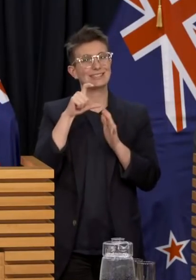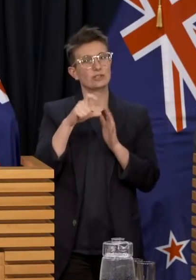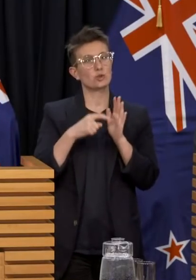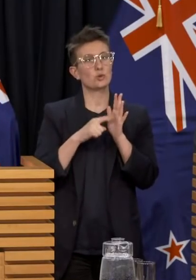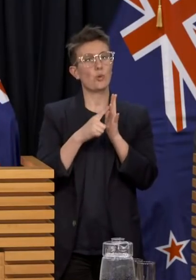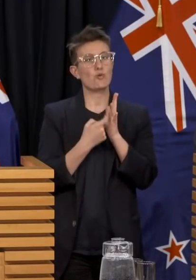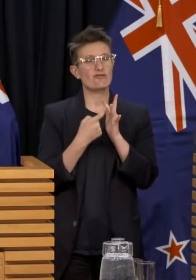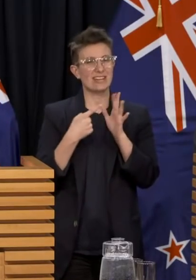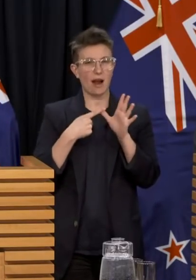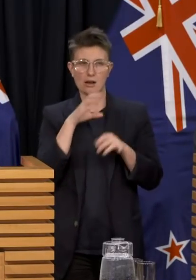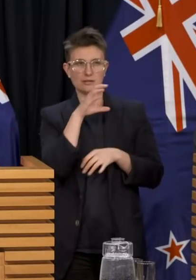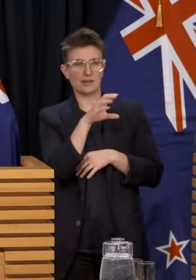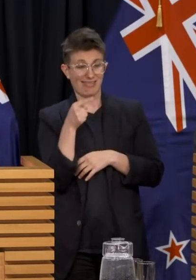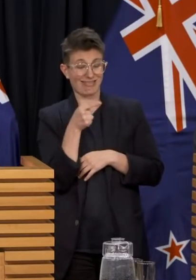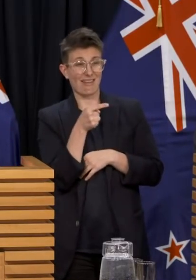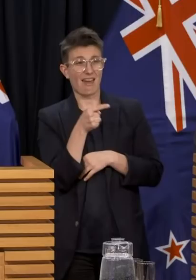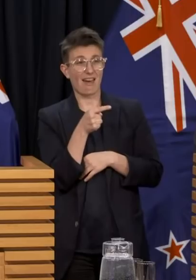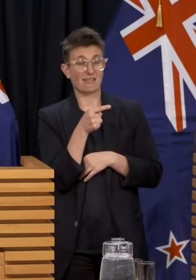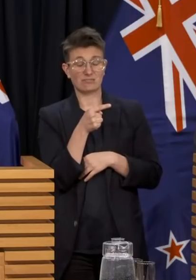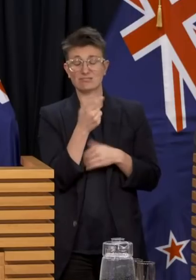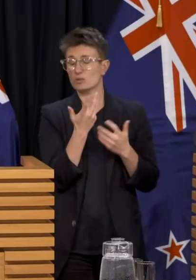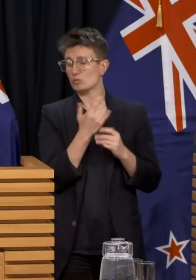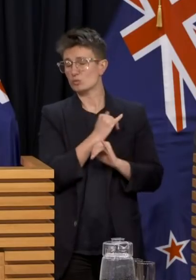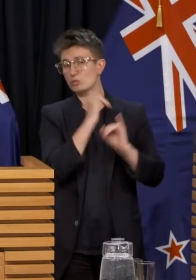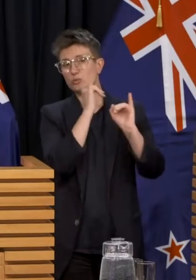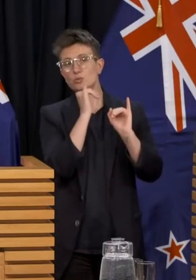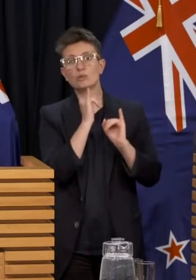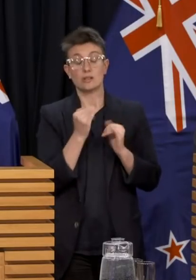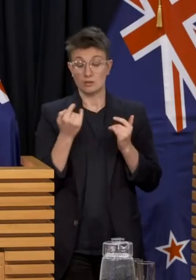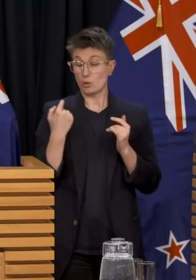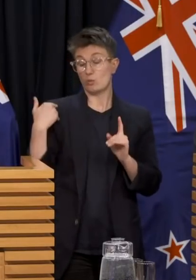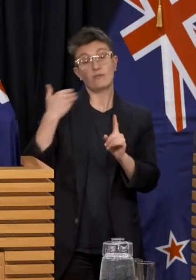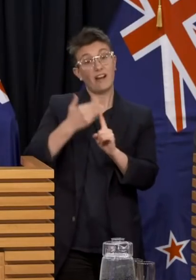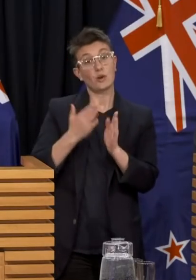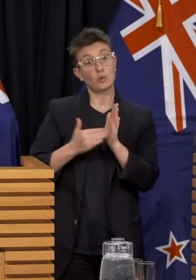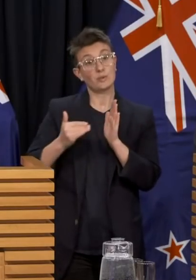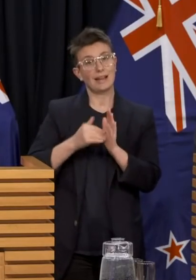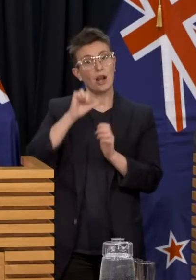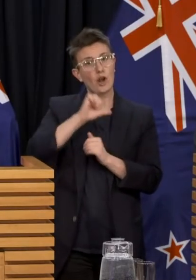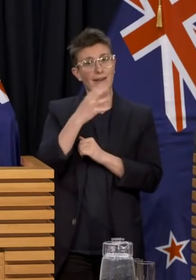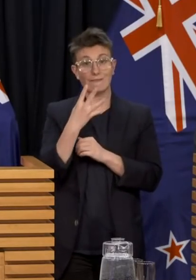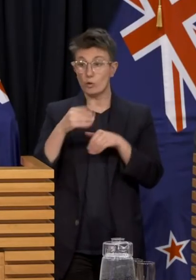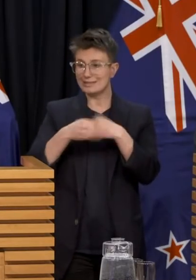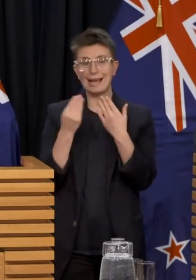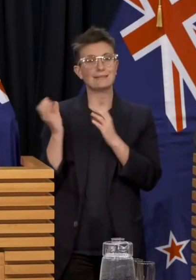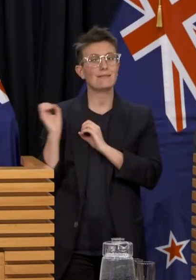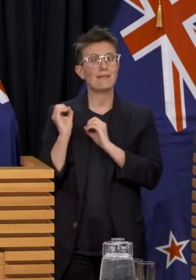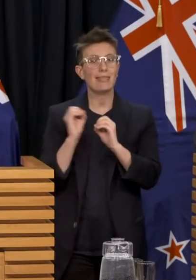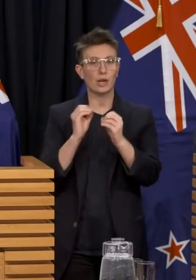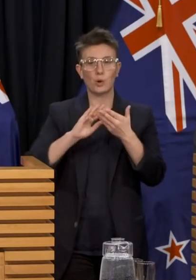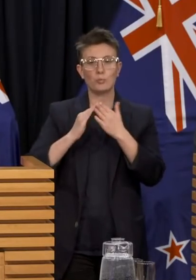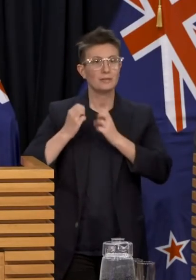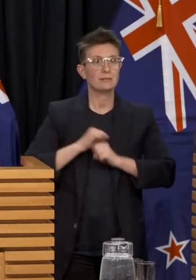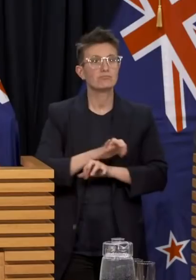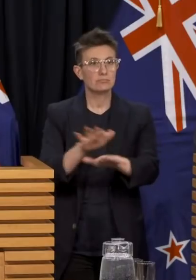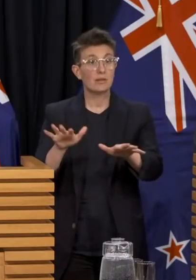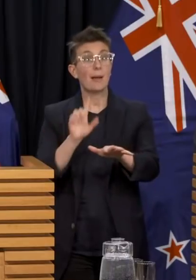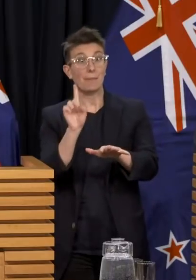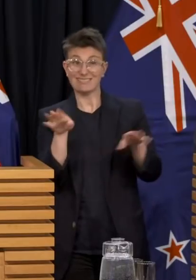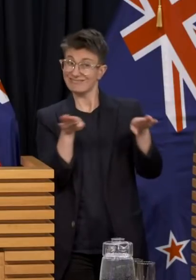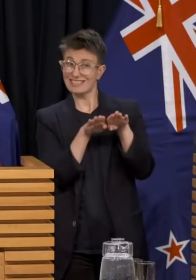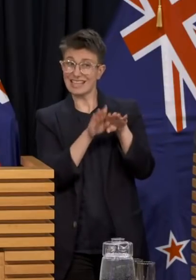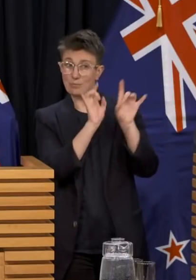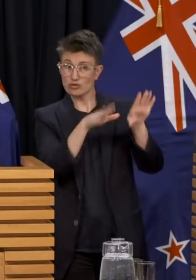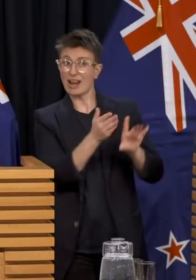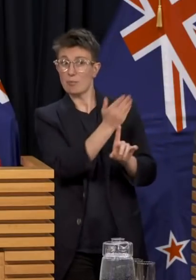have gone 94 days without a case in our community, they too had very low numbers for a number of days in June, with some 0